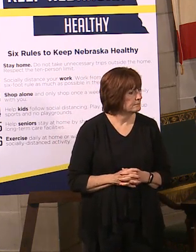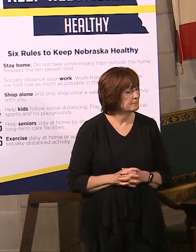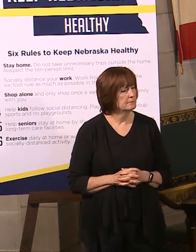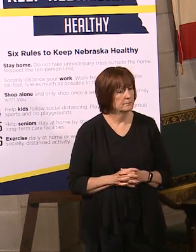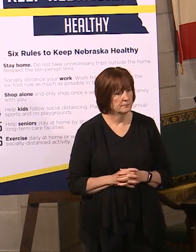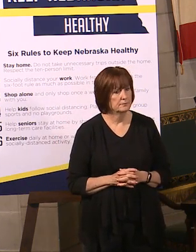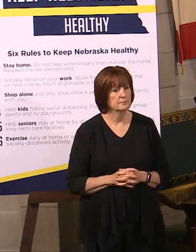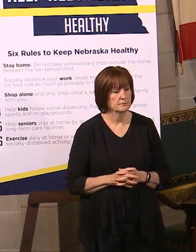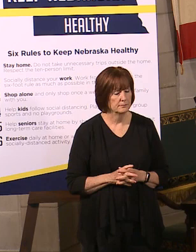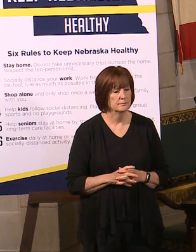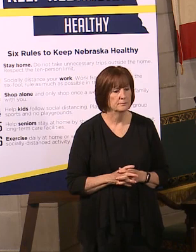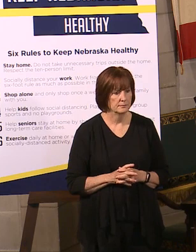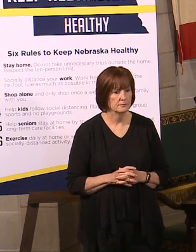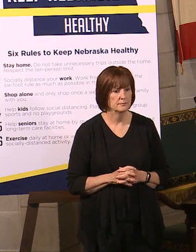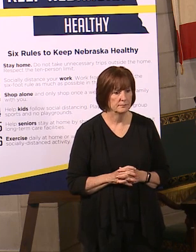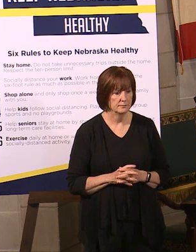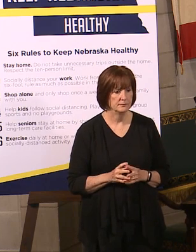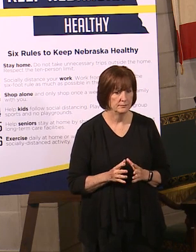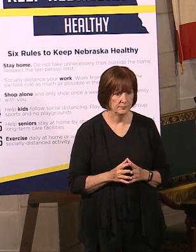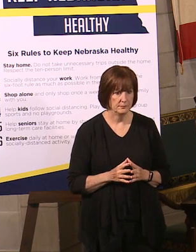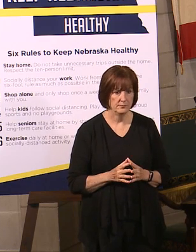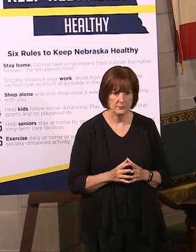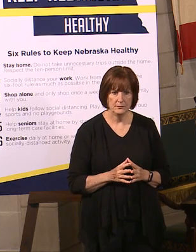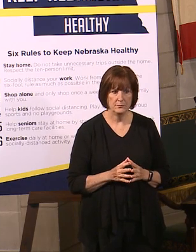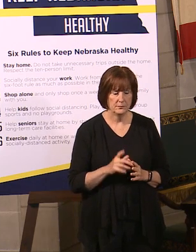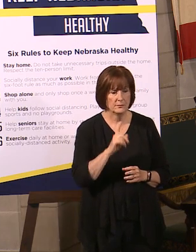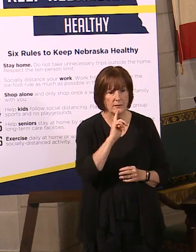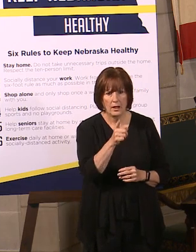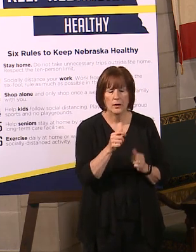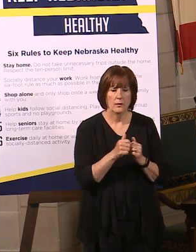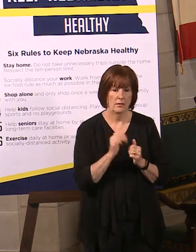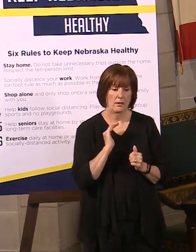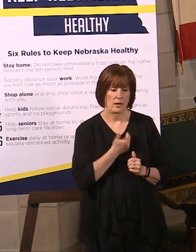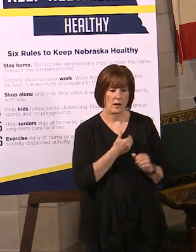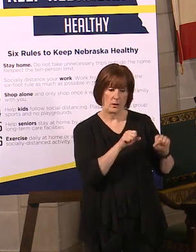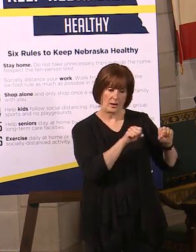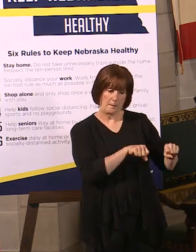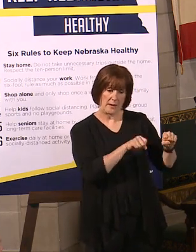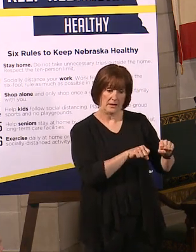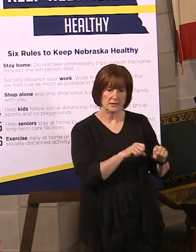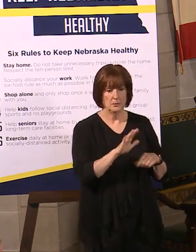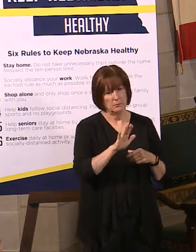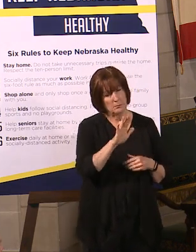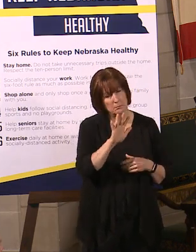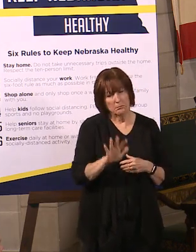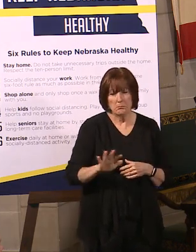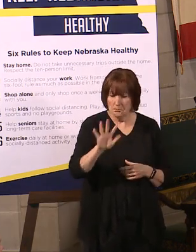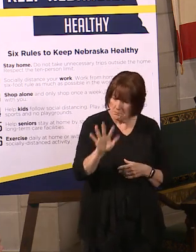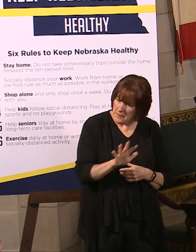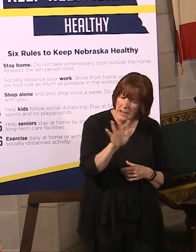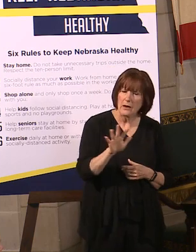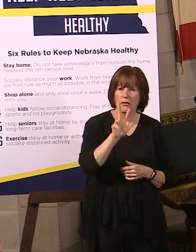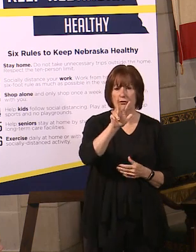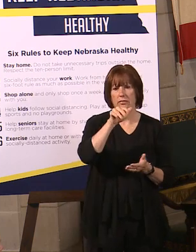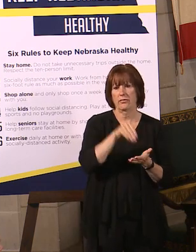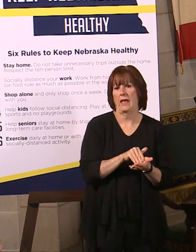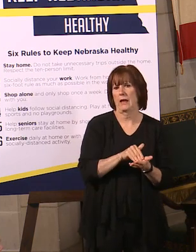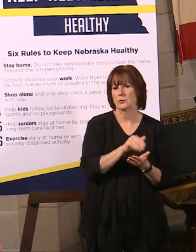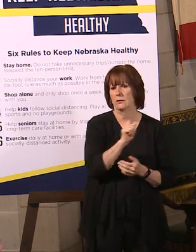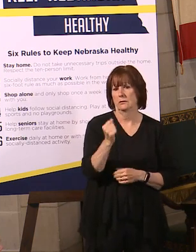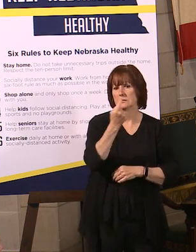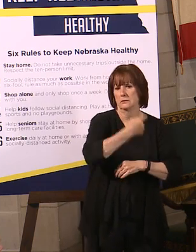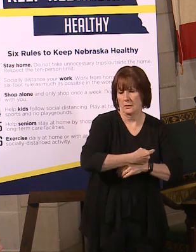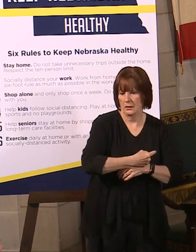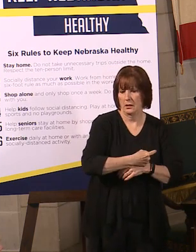be learned from Iowa or Utah? And actually, with our capacity there, about 3,000 tests a day, and what our plan is to be able to do